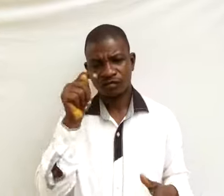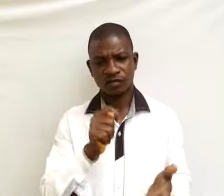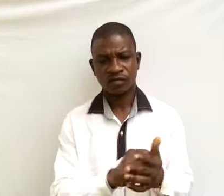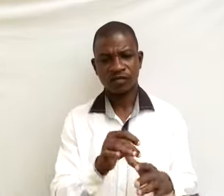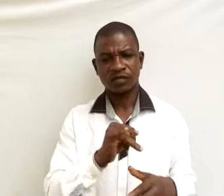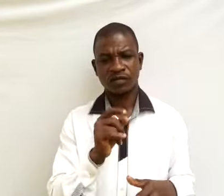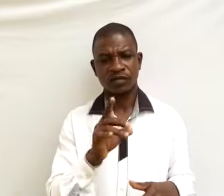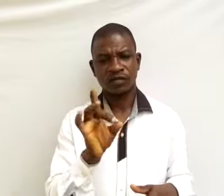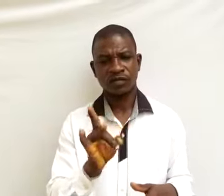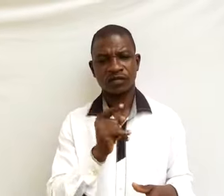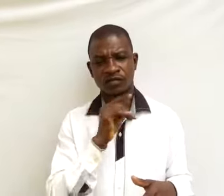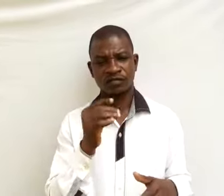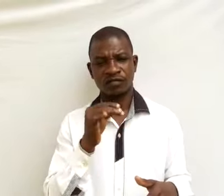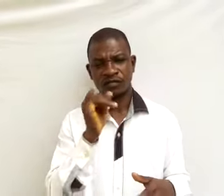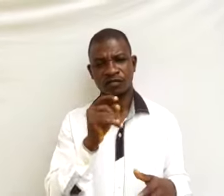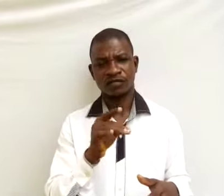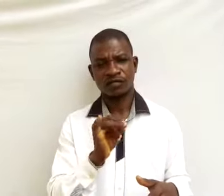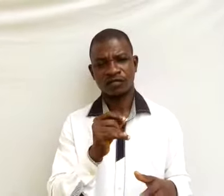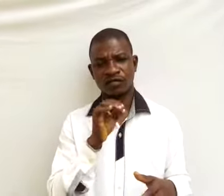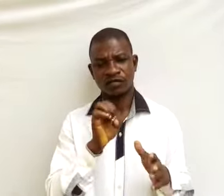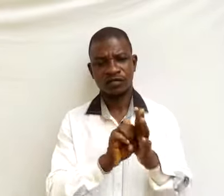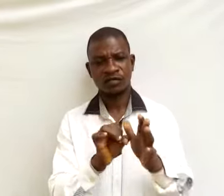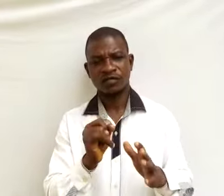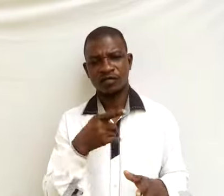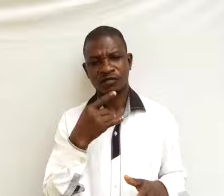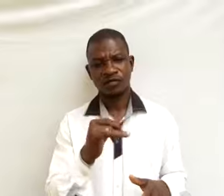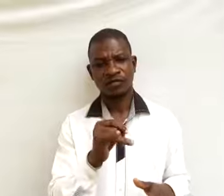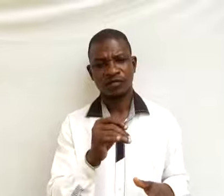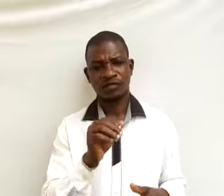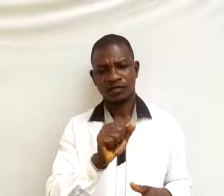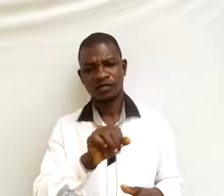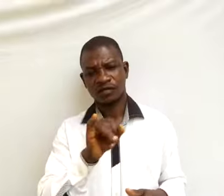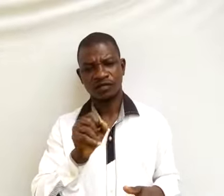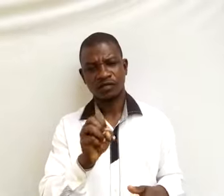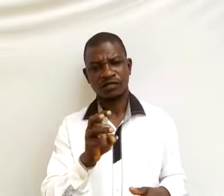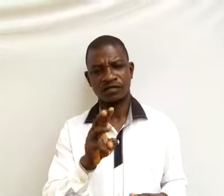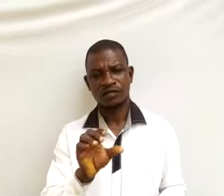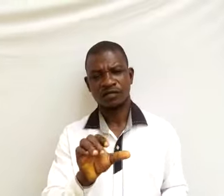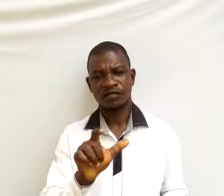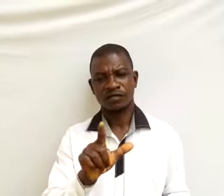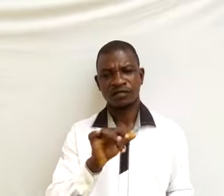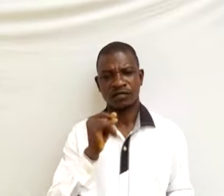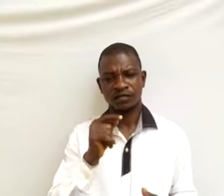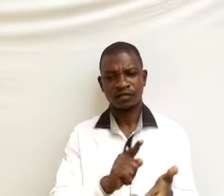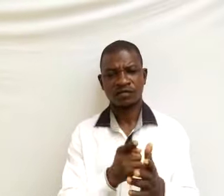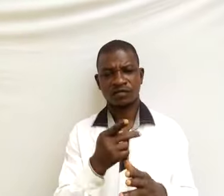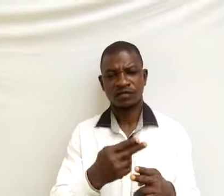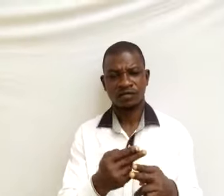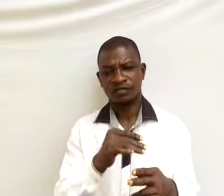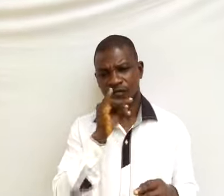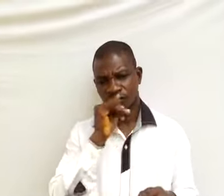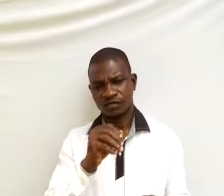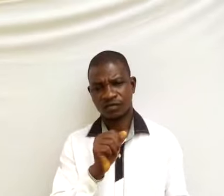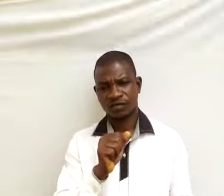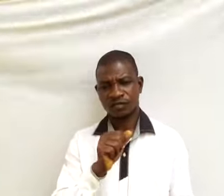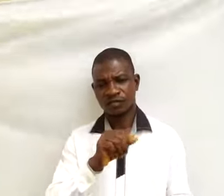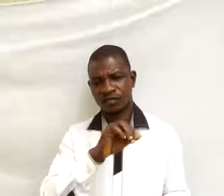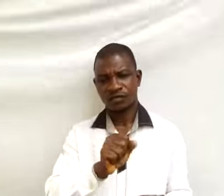went along with hilarious drumming is an example of adjectival clause. So the grammatical name is adjectival or relative